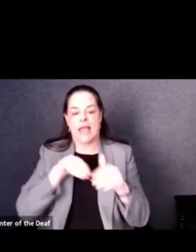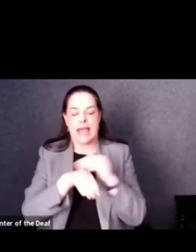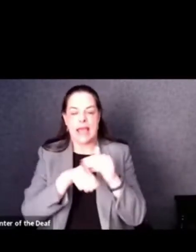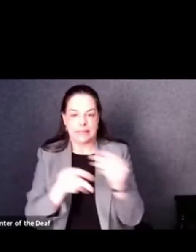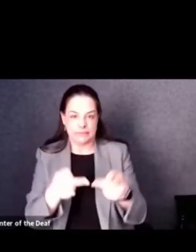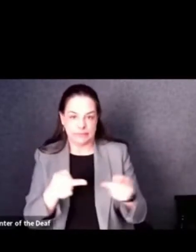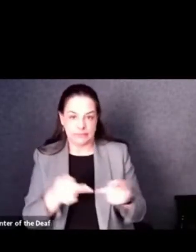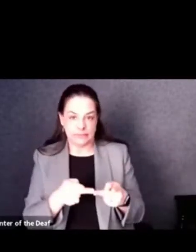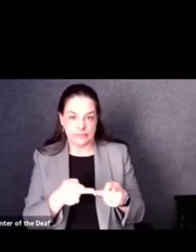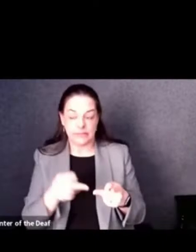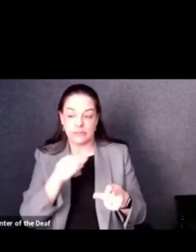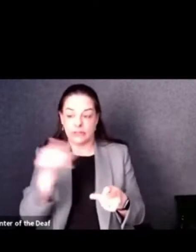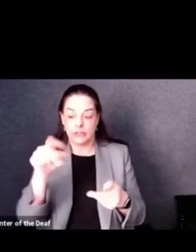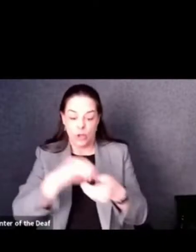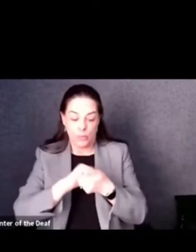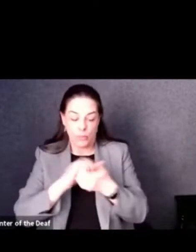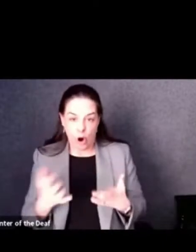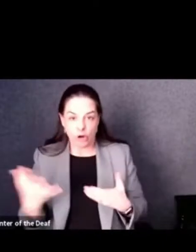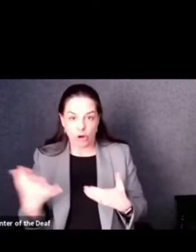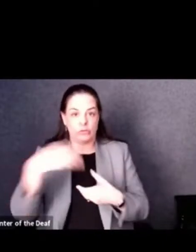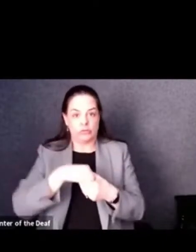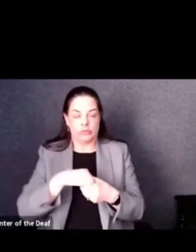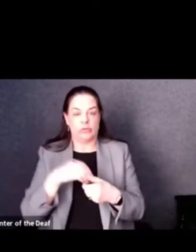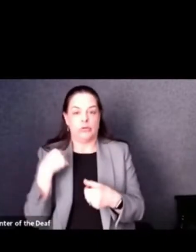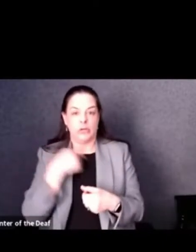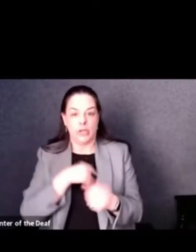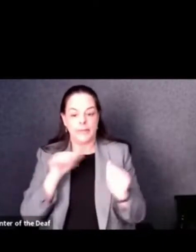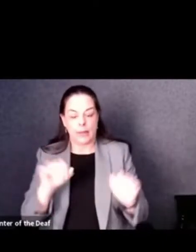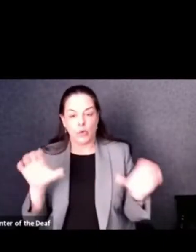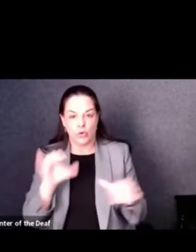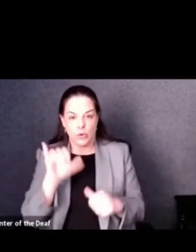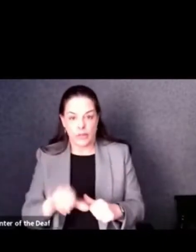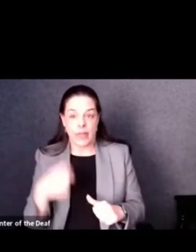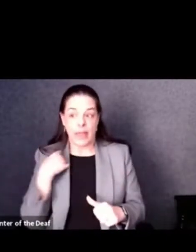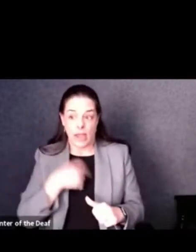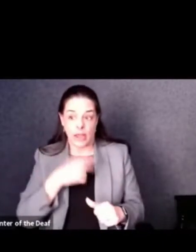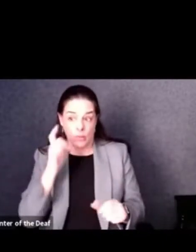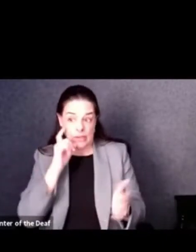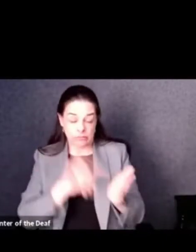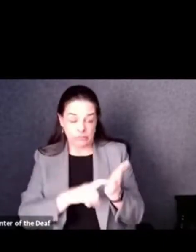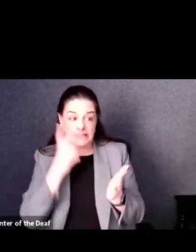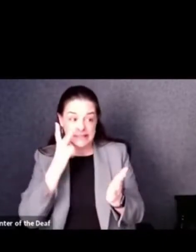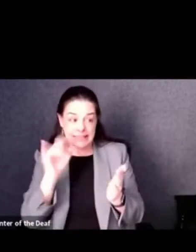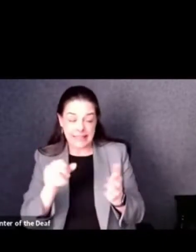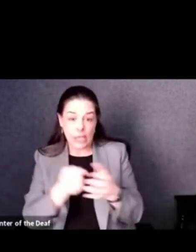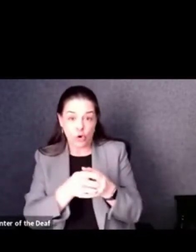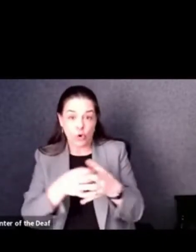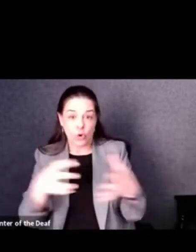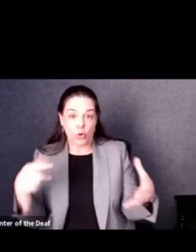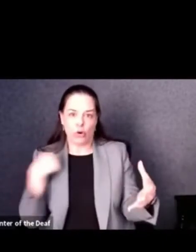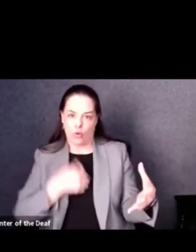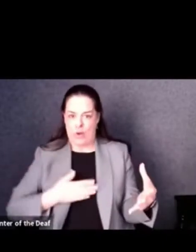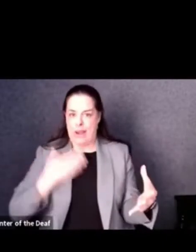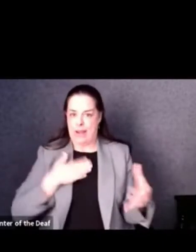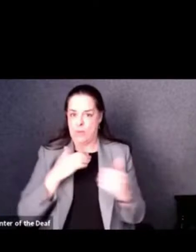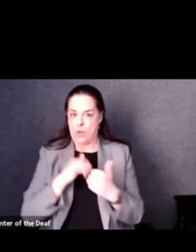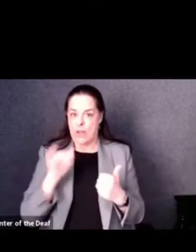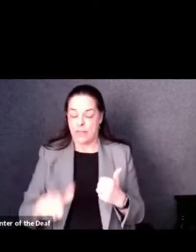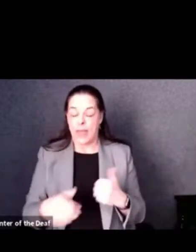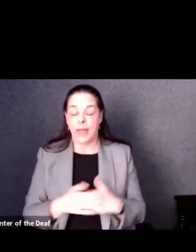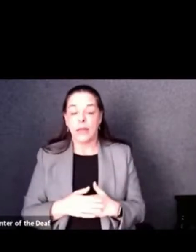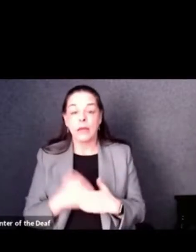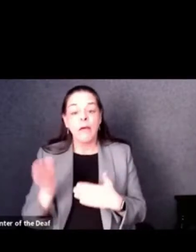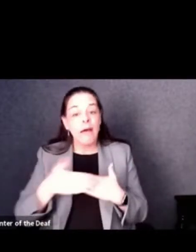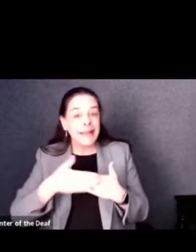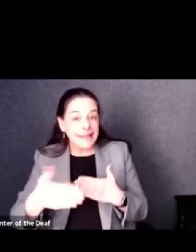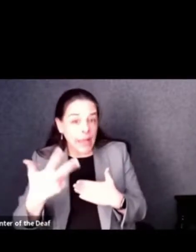our partners on board and doing this, being able to do this. And we're seeing that grow, and we're very happy with that. In the next 3 months,